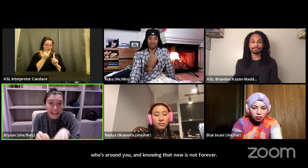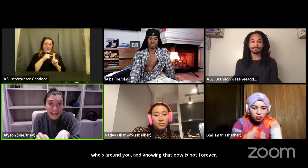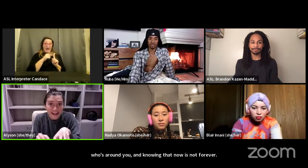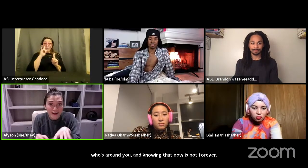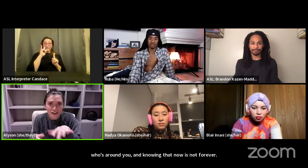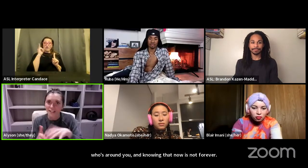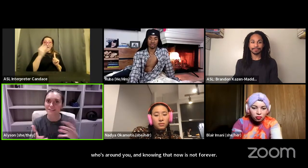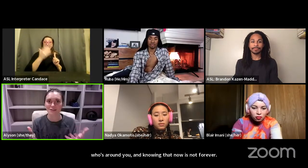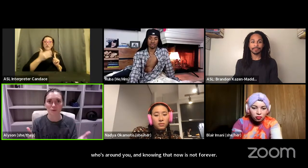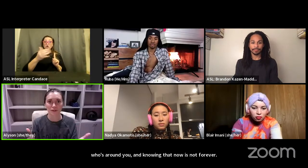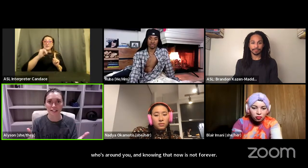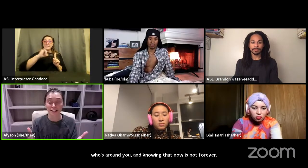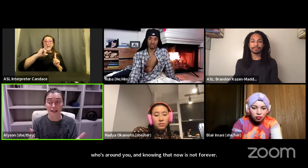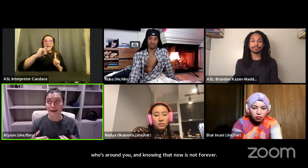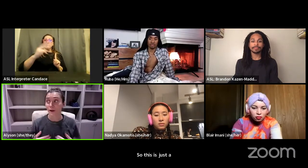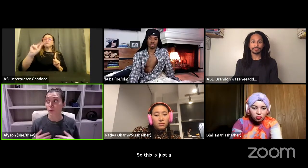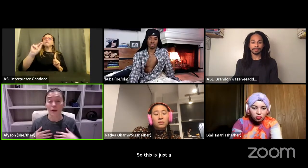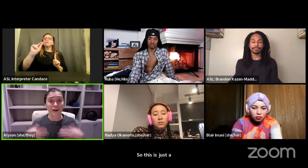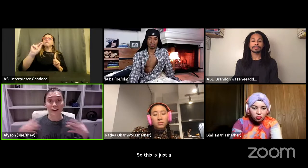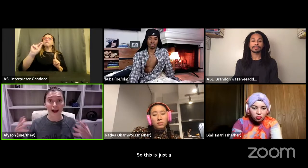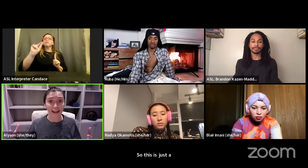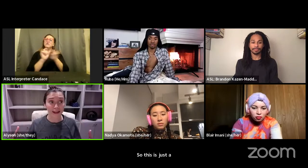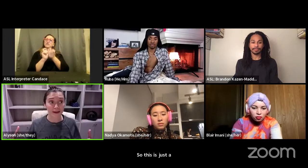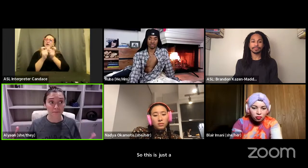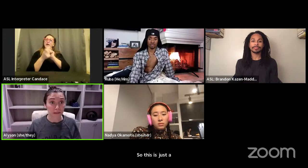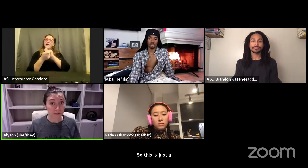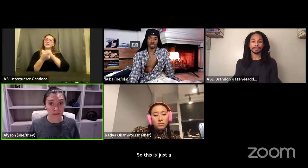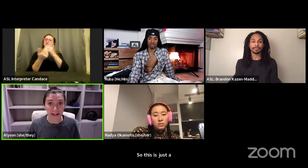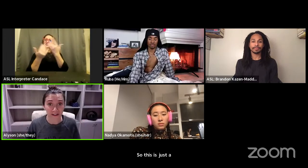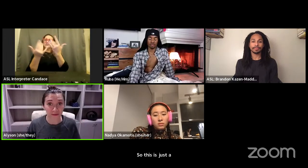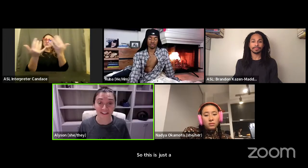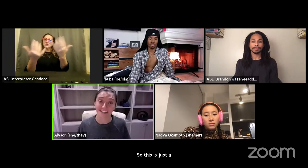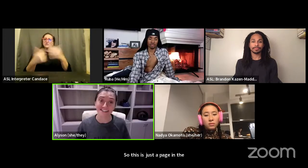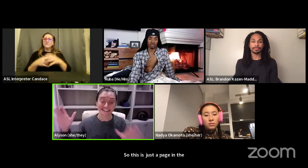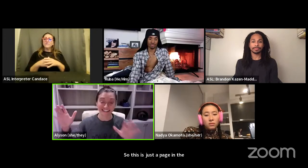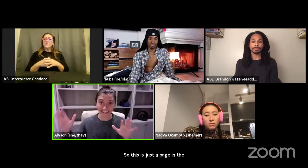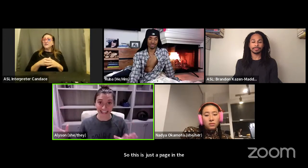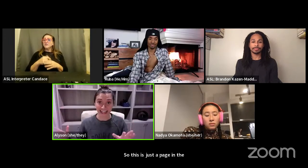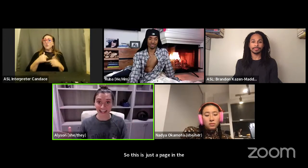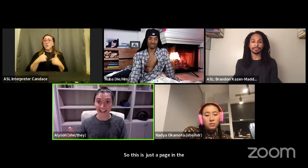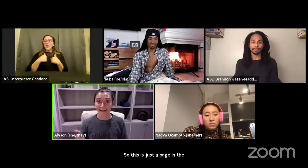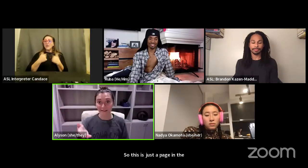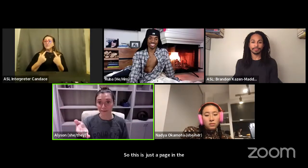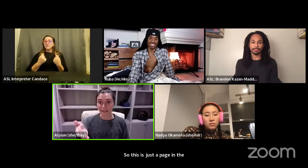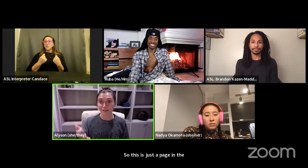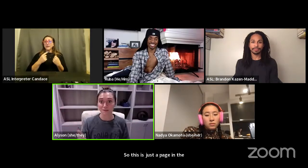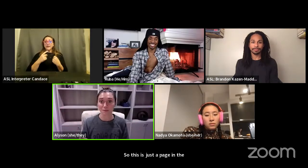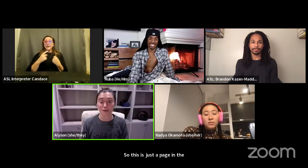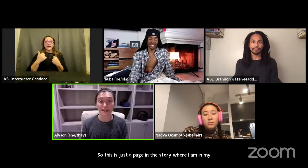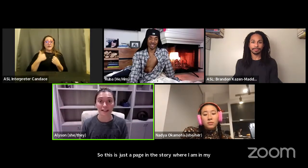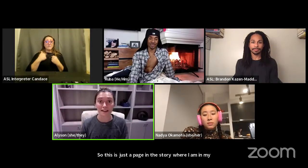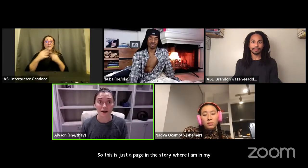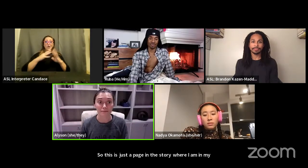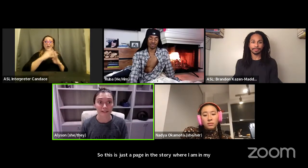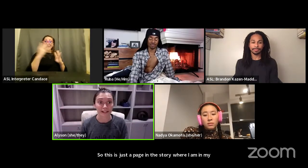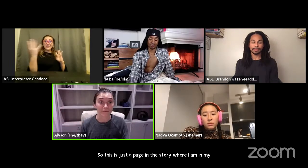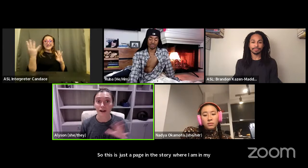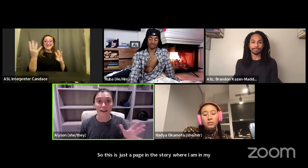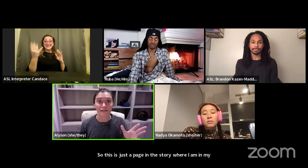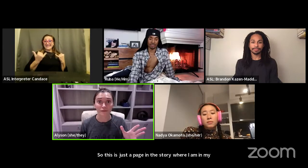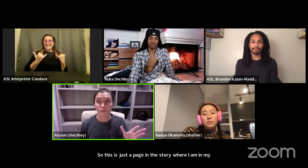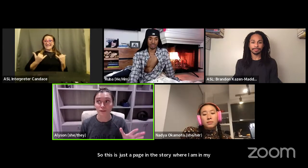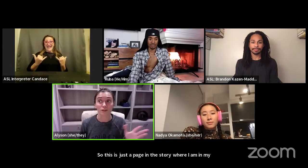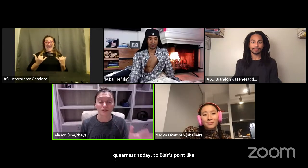a page in the story. Where I am in my queerness today, to Blair's point,